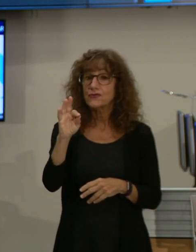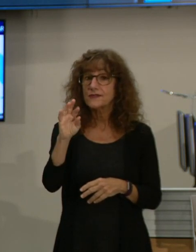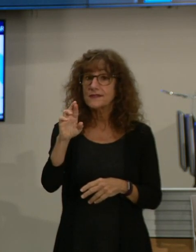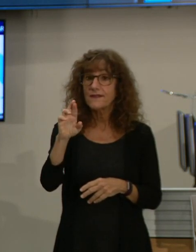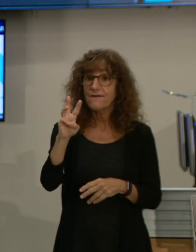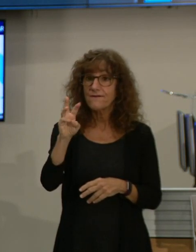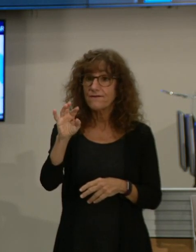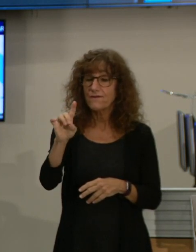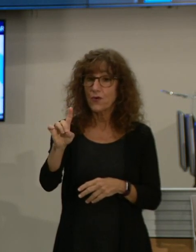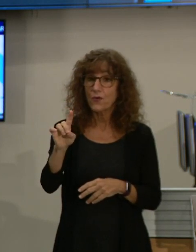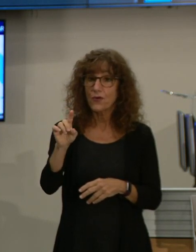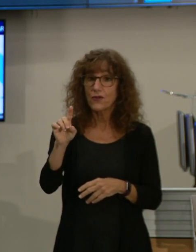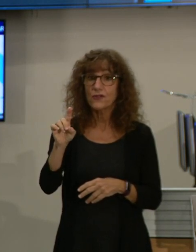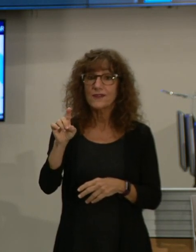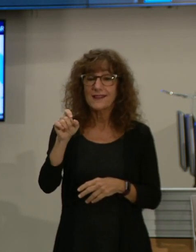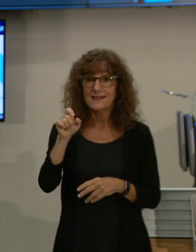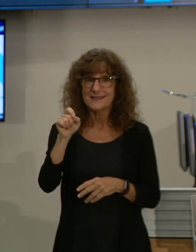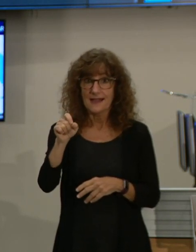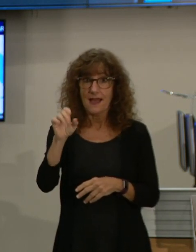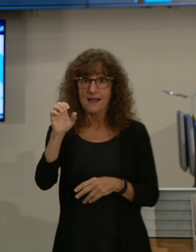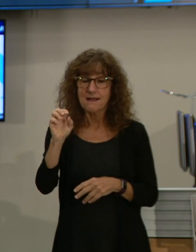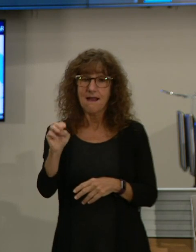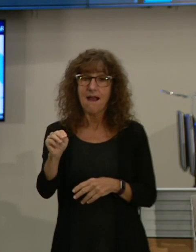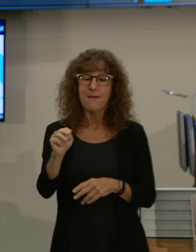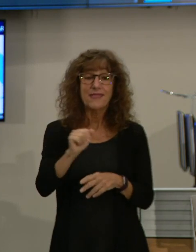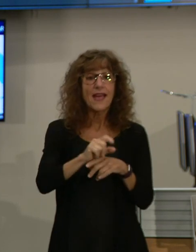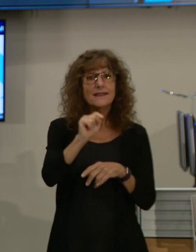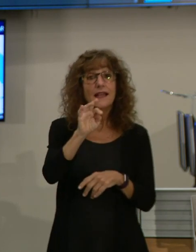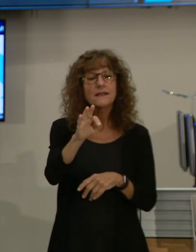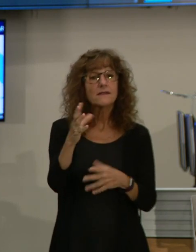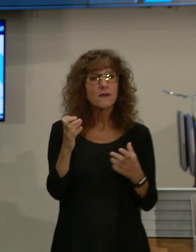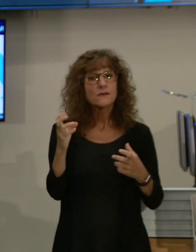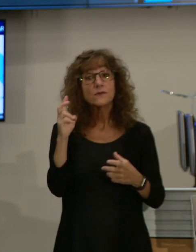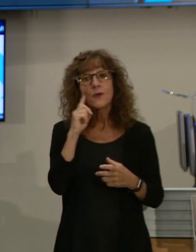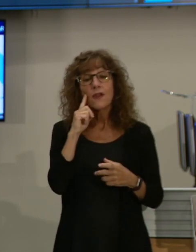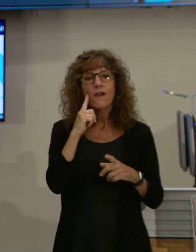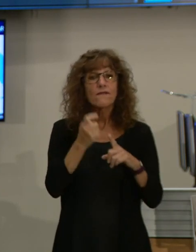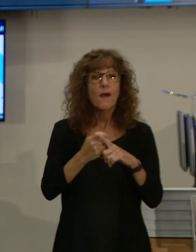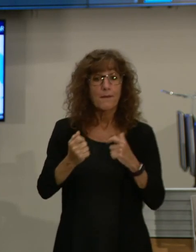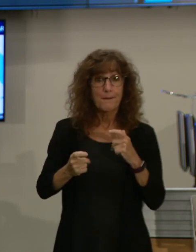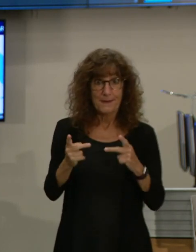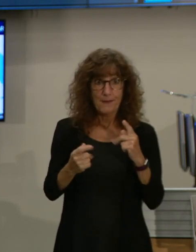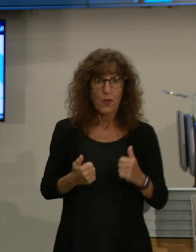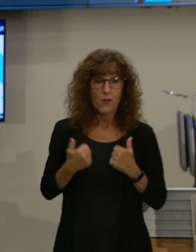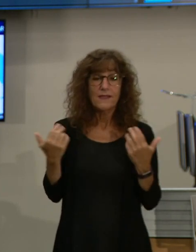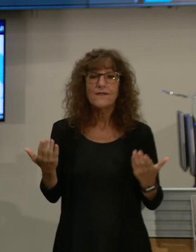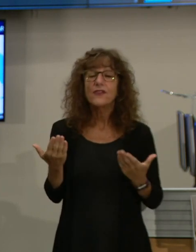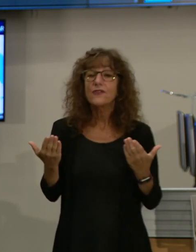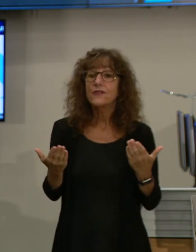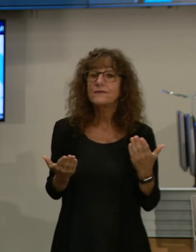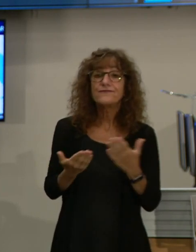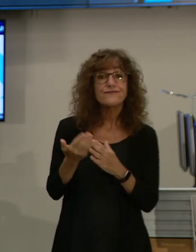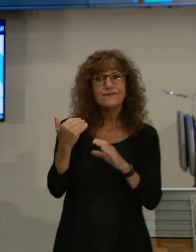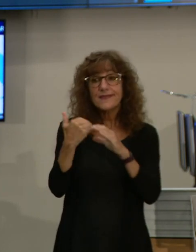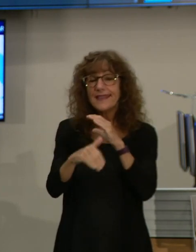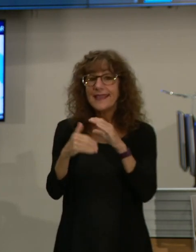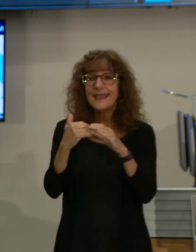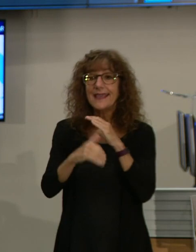www.princegeorgesforward.com. Our Prince George's County Forward Task Force also wants to hear from our residents through an email,